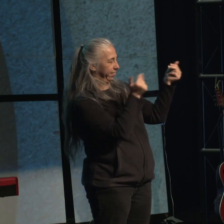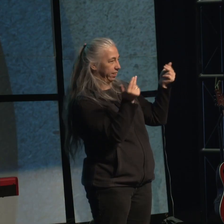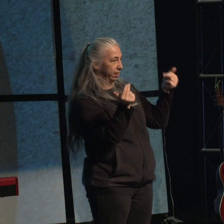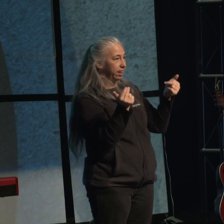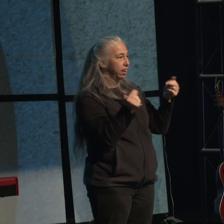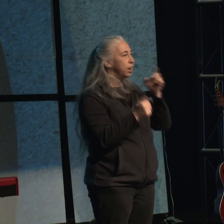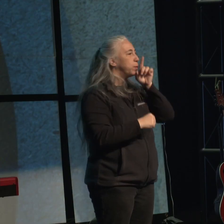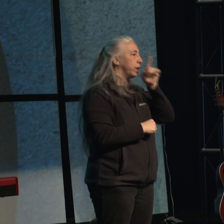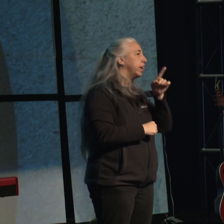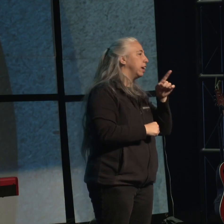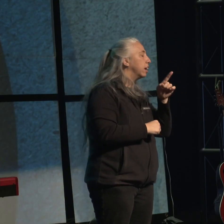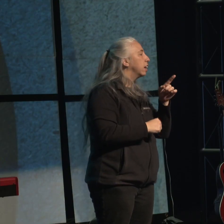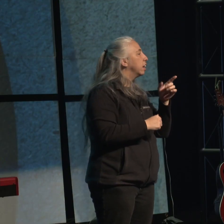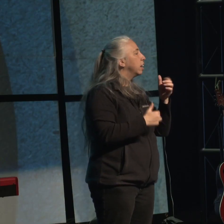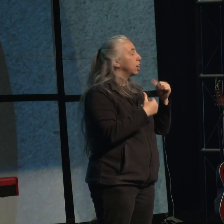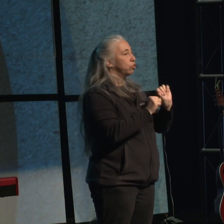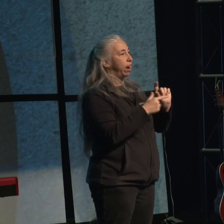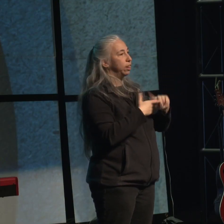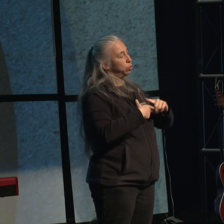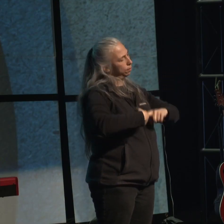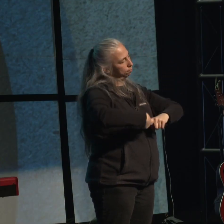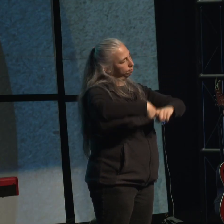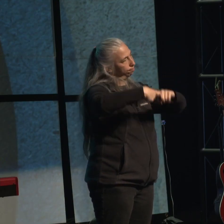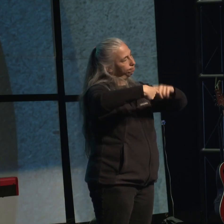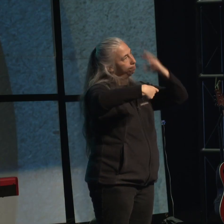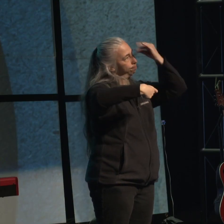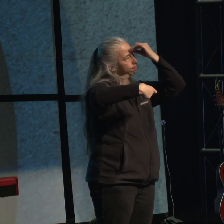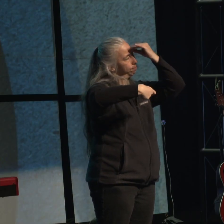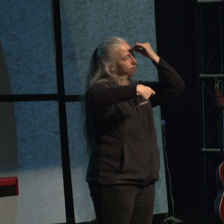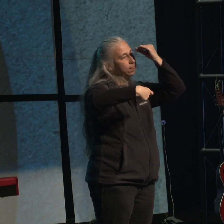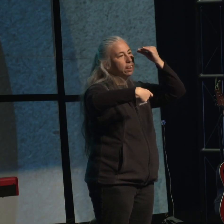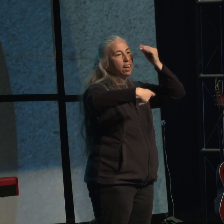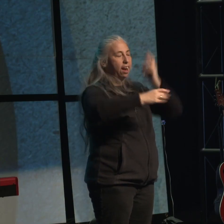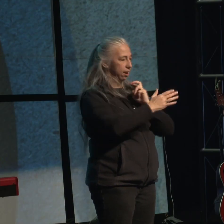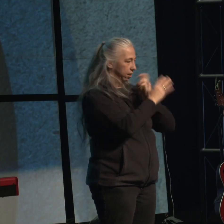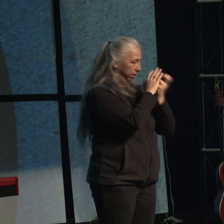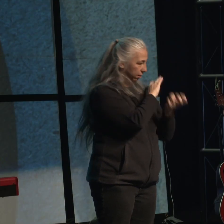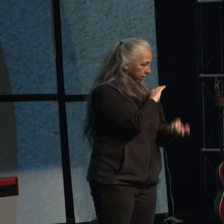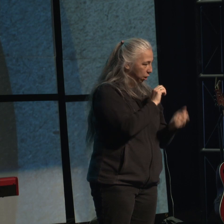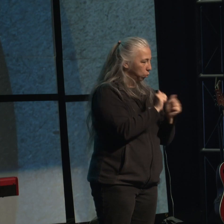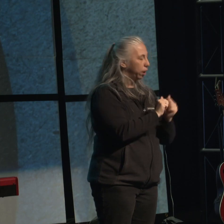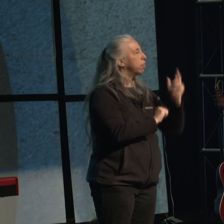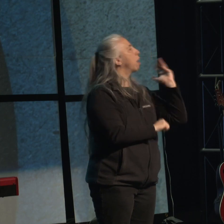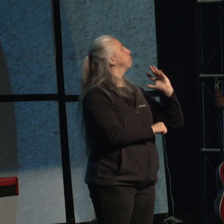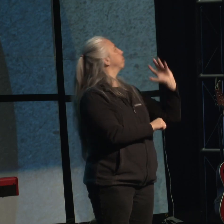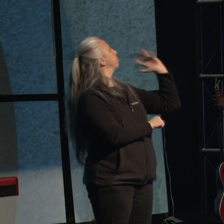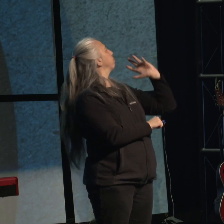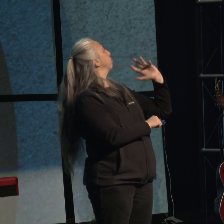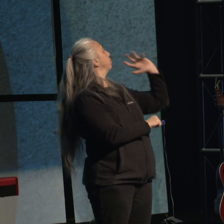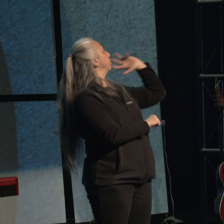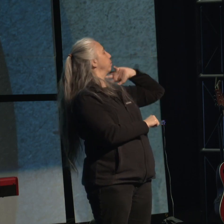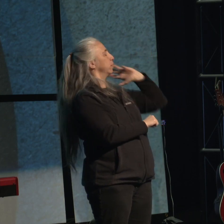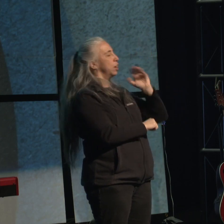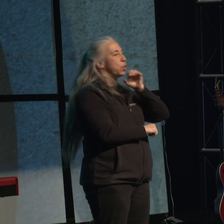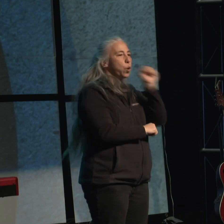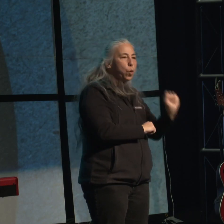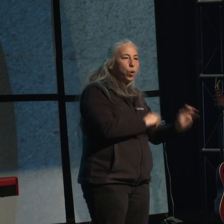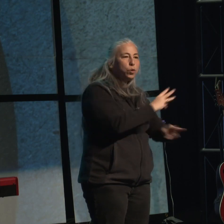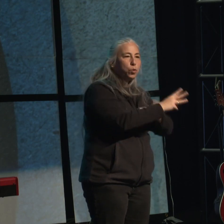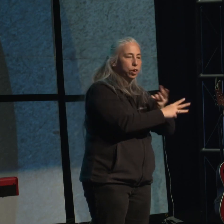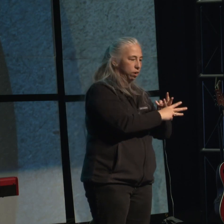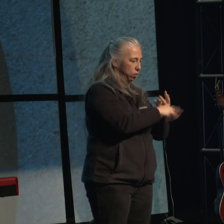suspend some things to try and enter into this world of antiquity that's so very foreign, where poor people